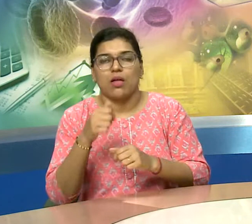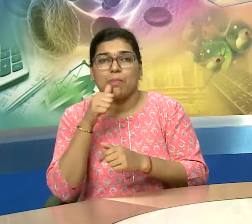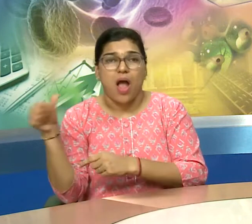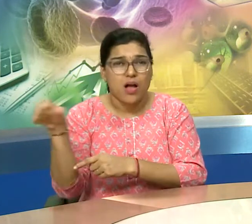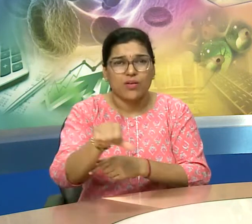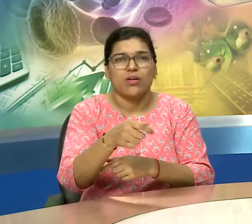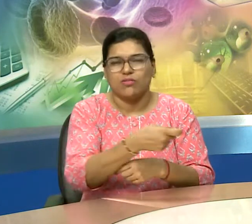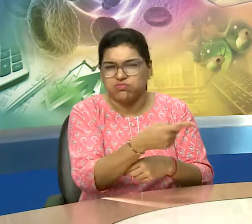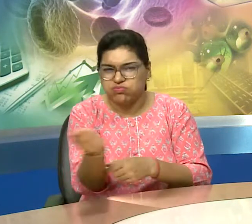cultivation